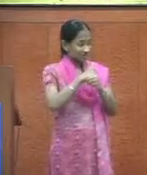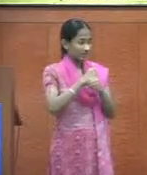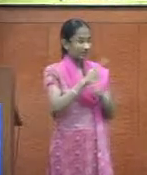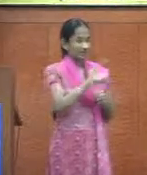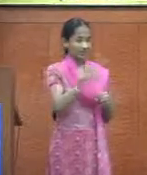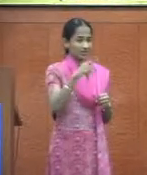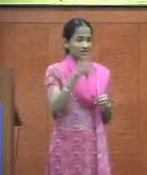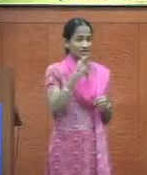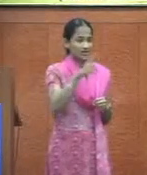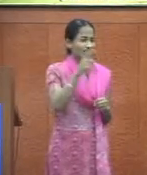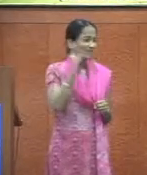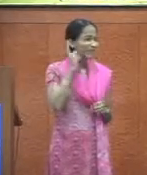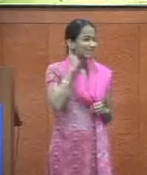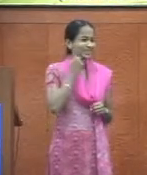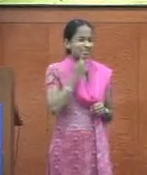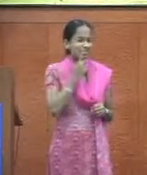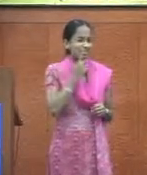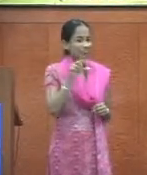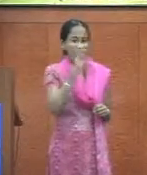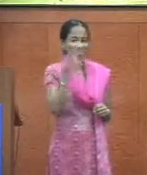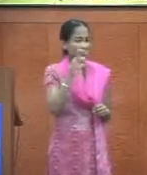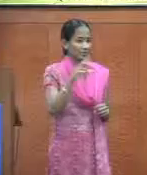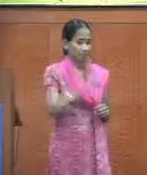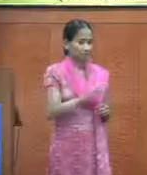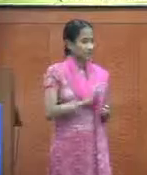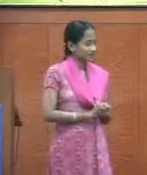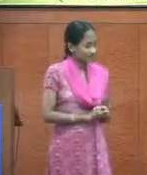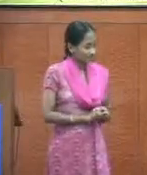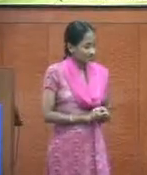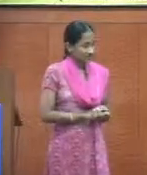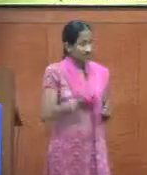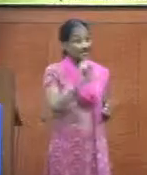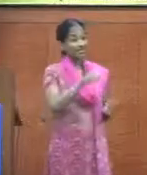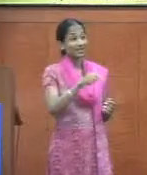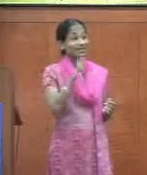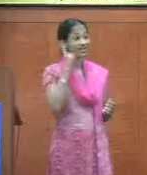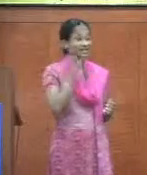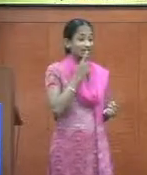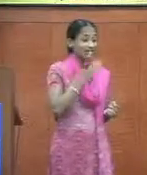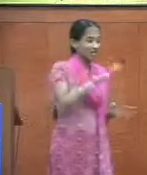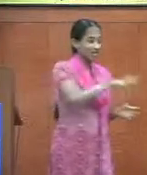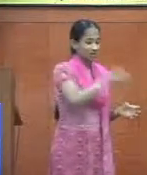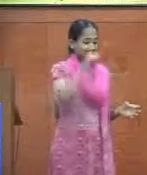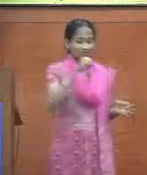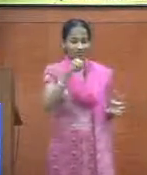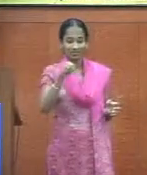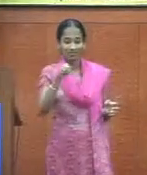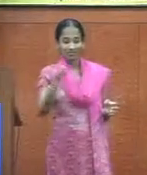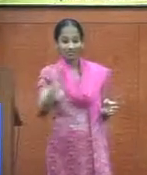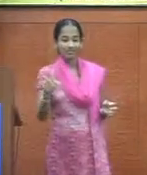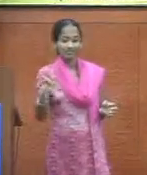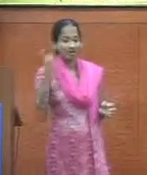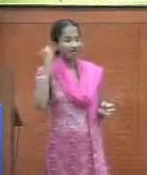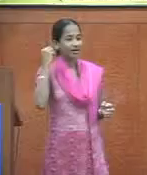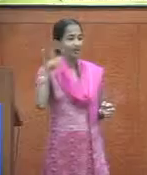with hearing impaired and they have put a person from the hearing impaired field, not hearing